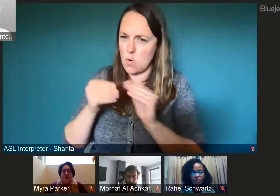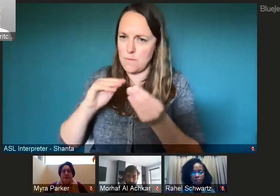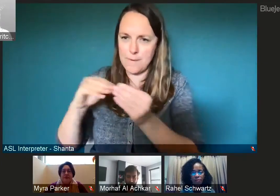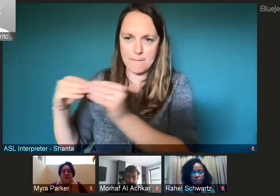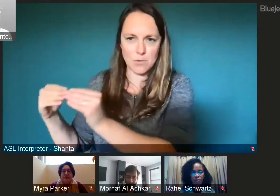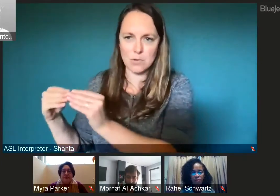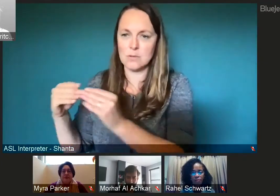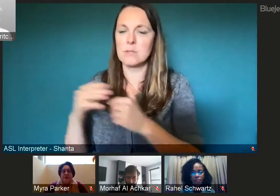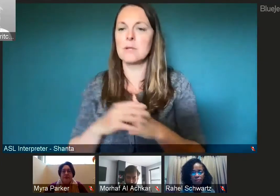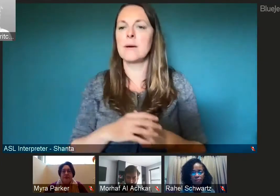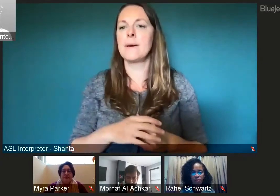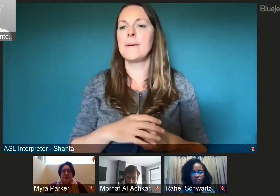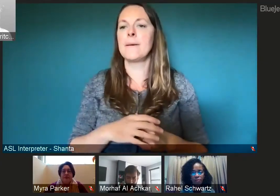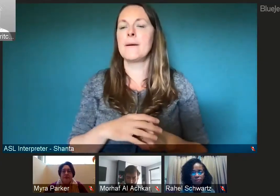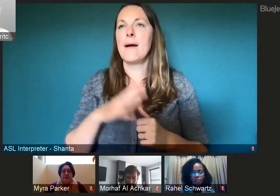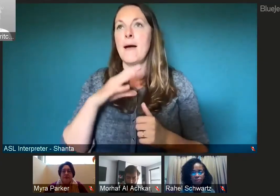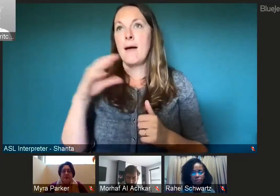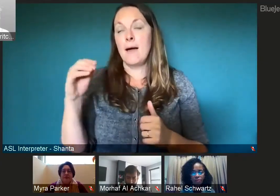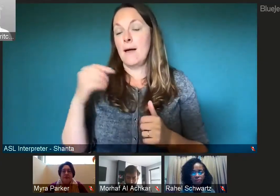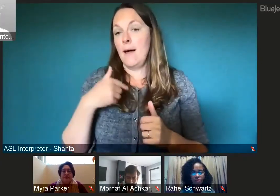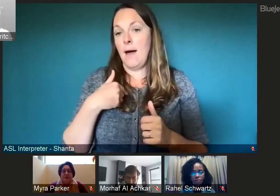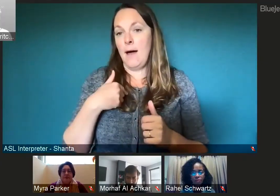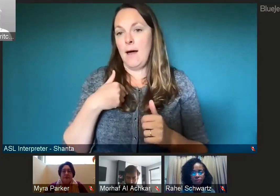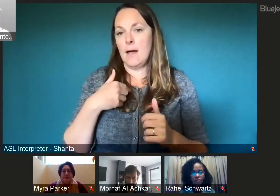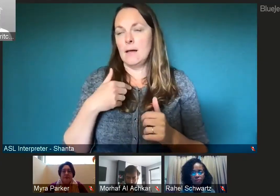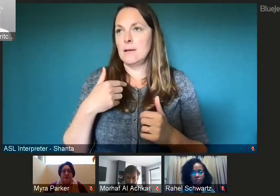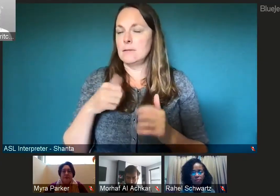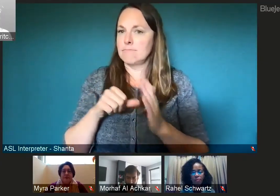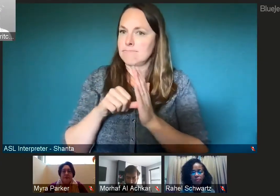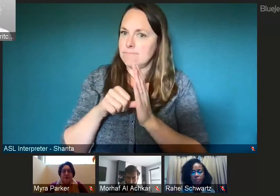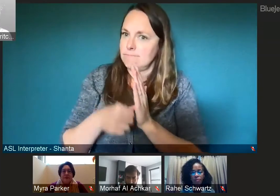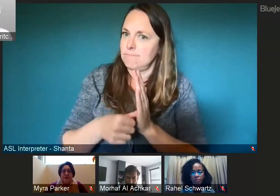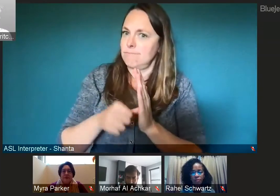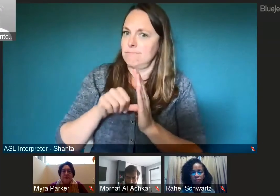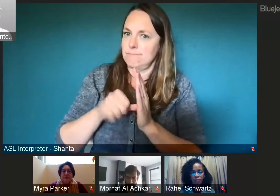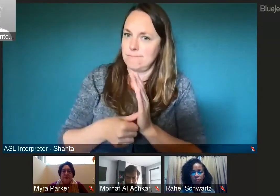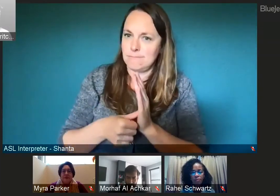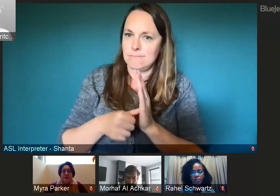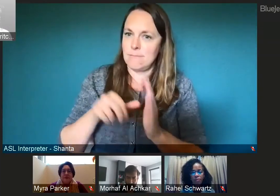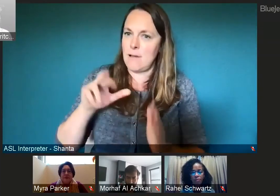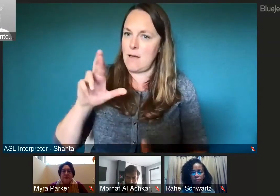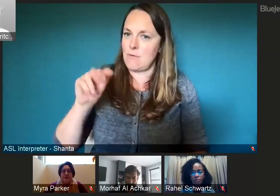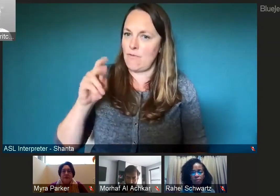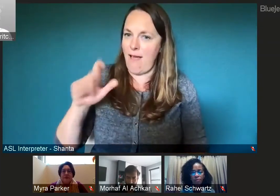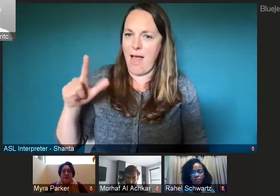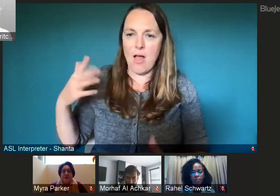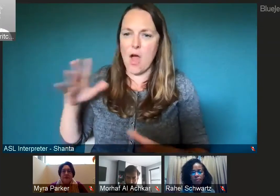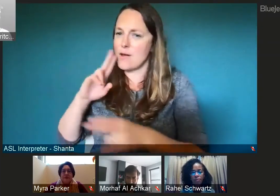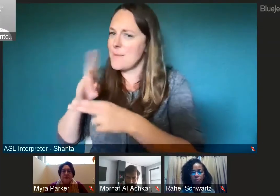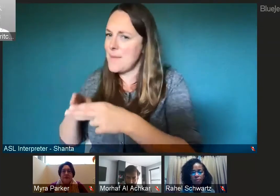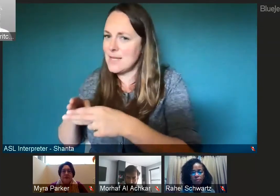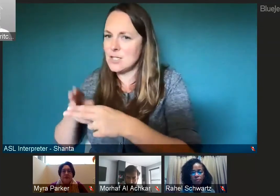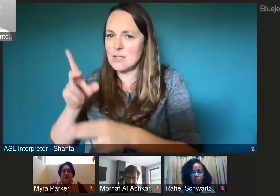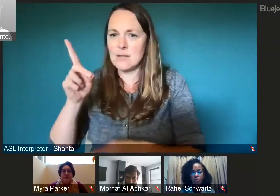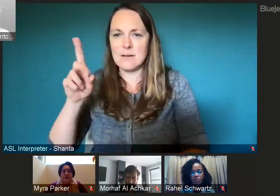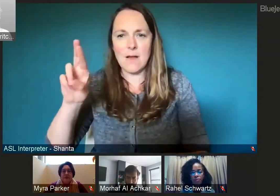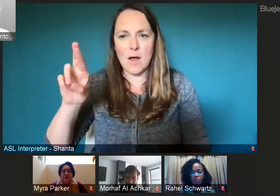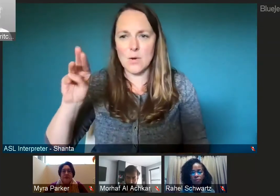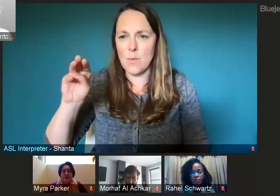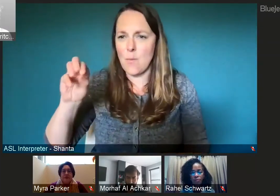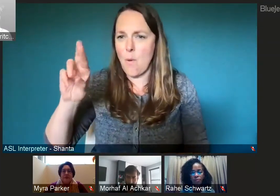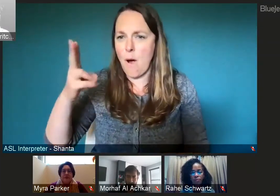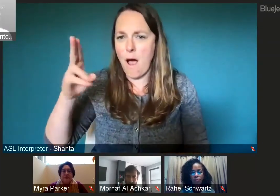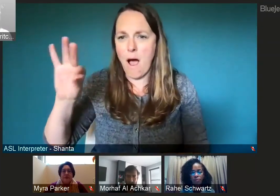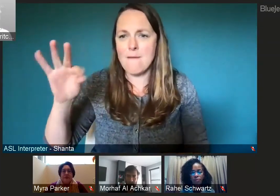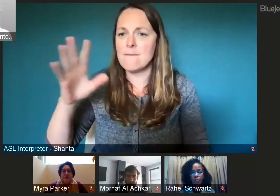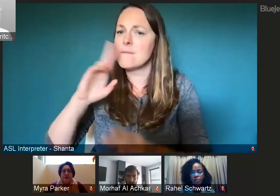then I cannot express more. That Rahel did it, Dr. Mohaf did it. We